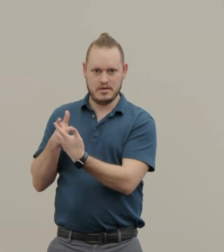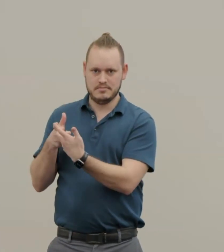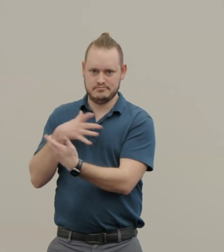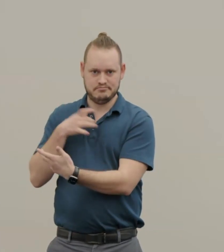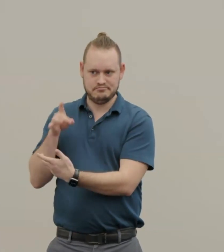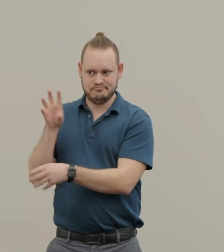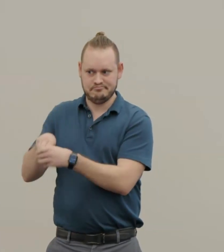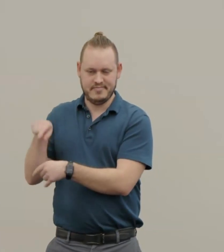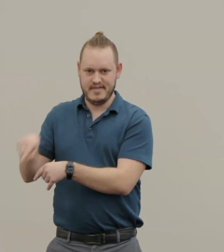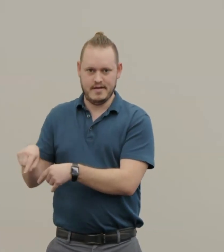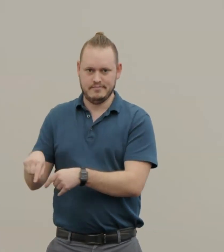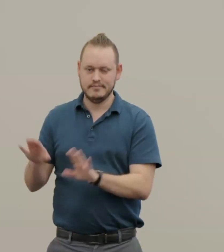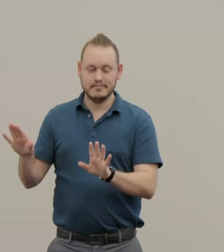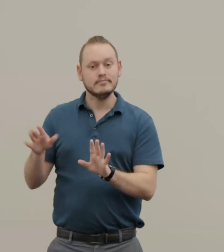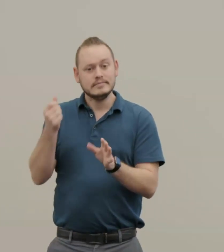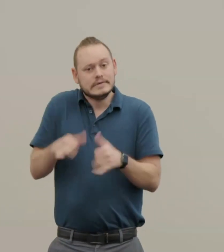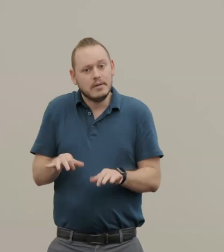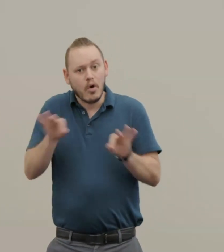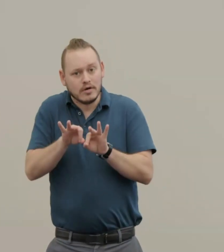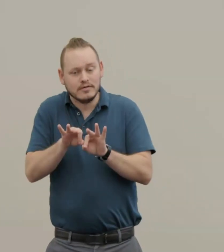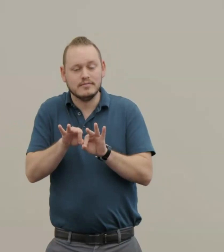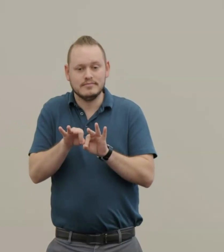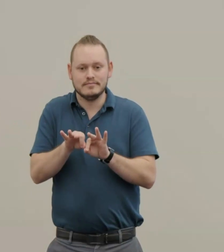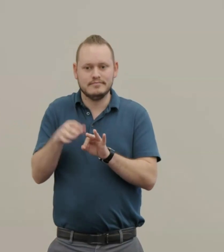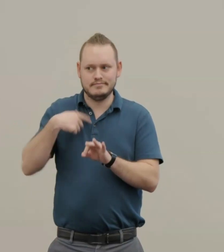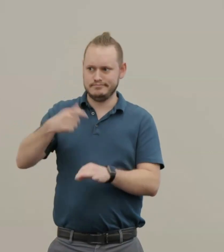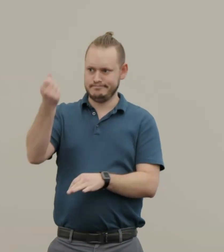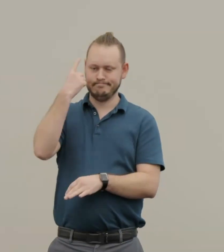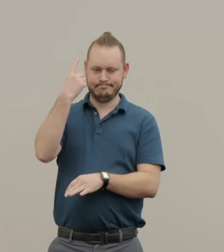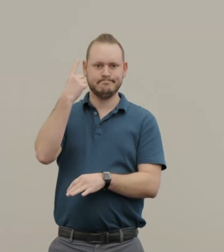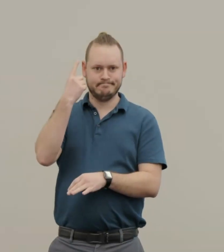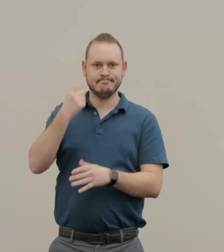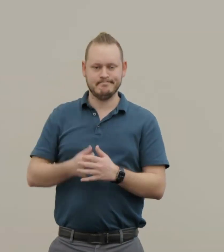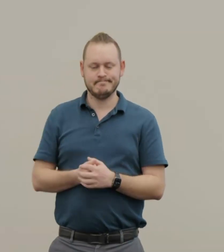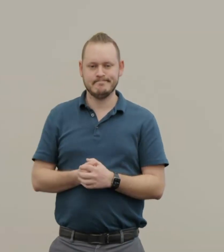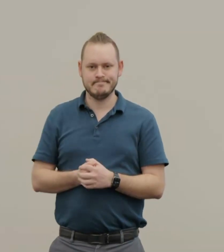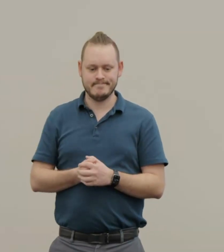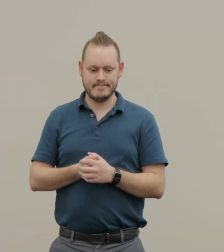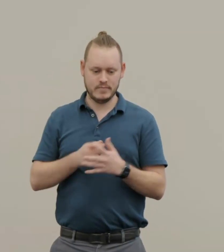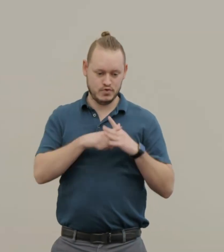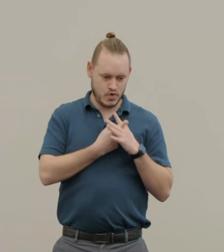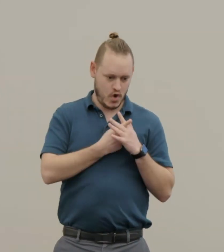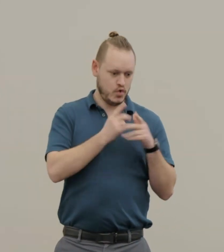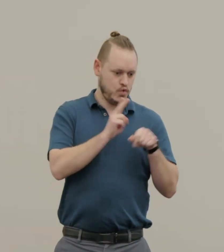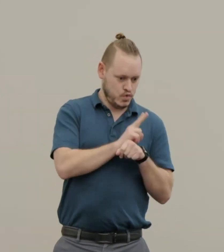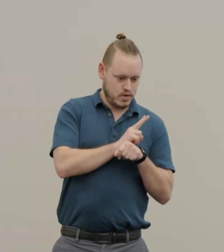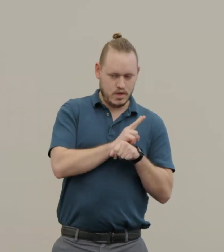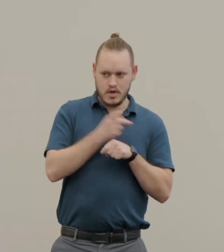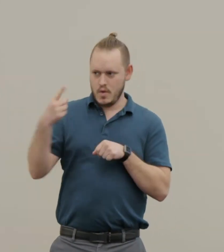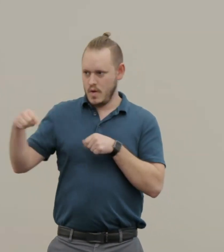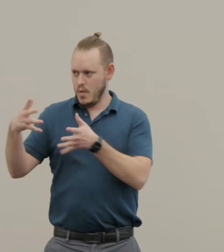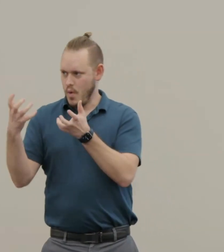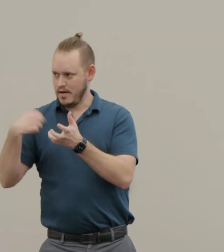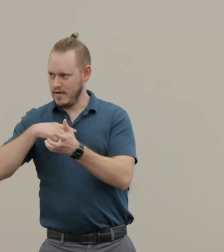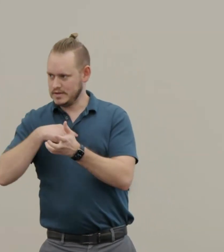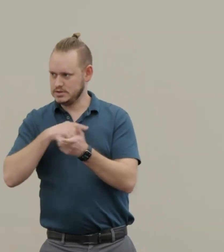So, but I think it's important. I think it's important for us to understand where we're starting from, what's being asked of us.